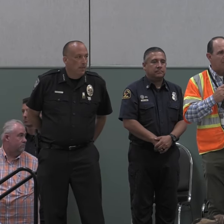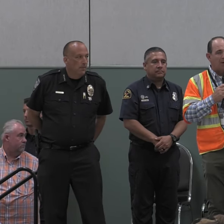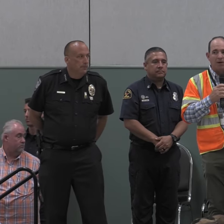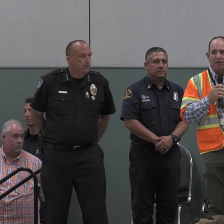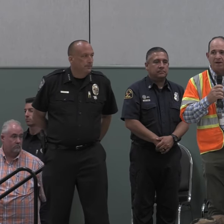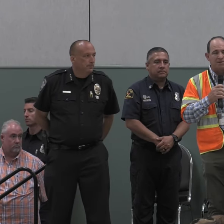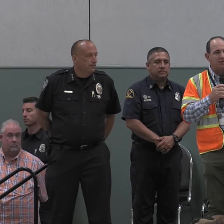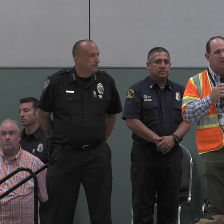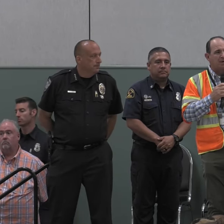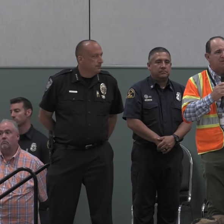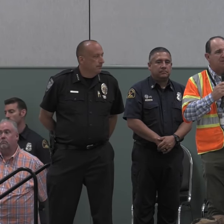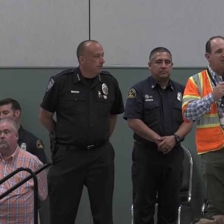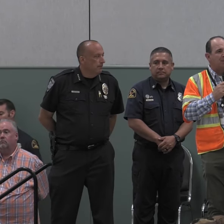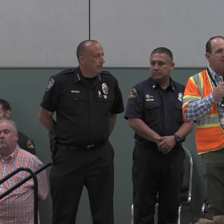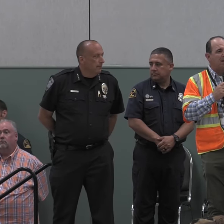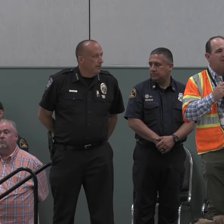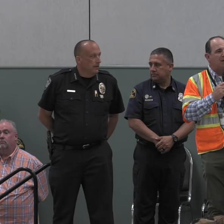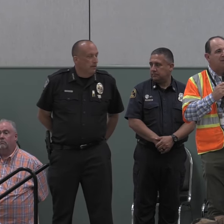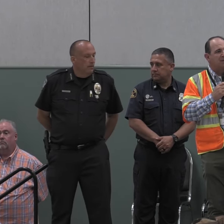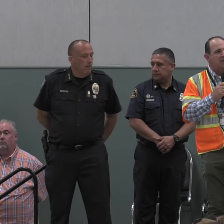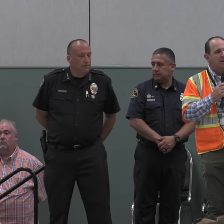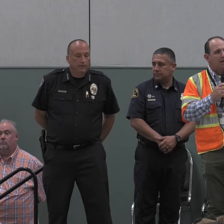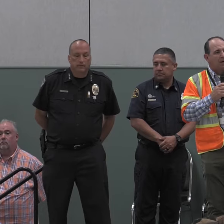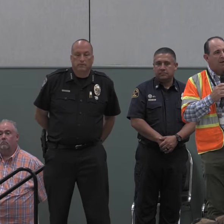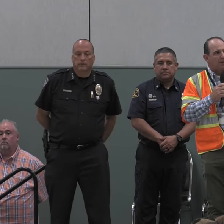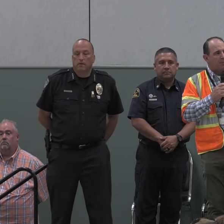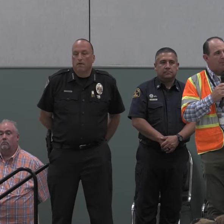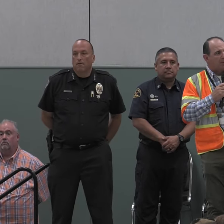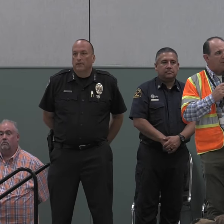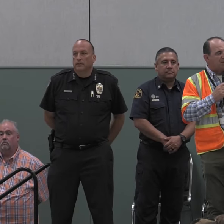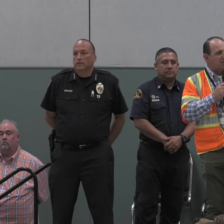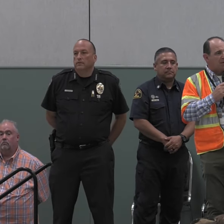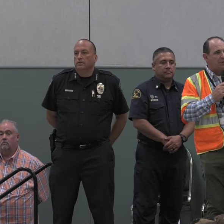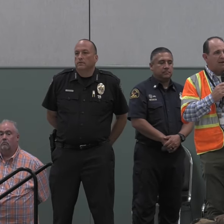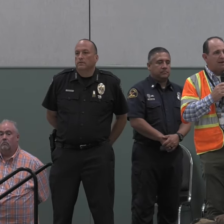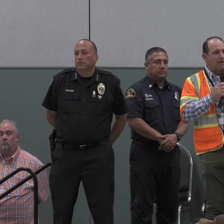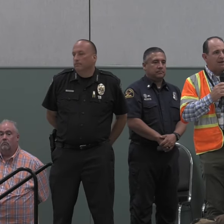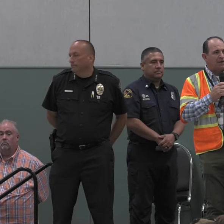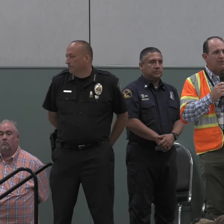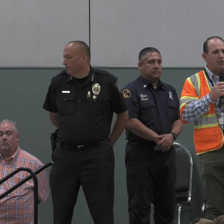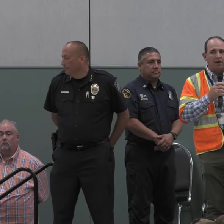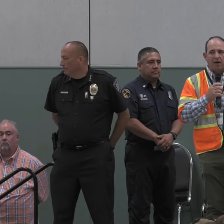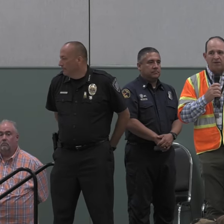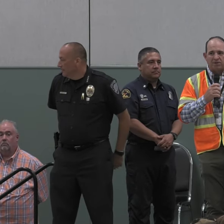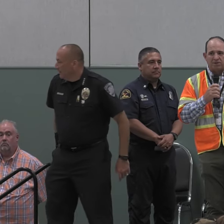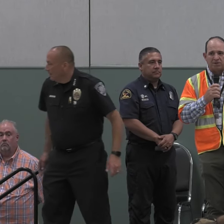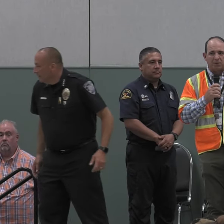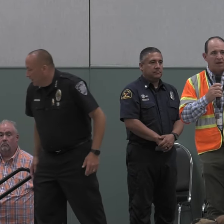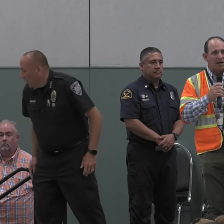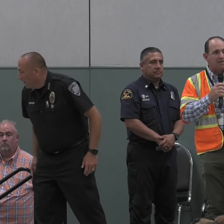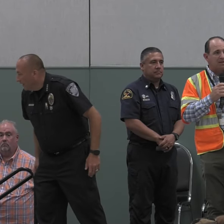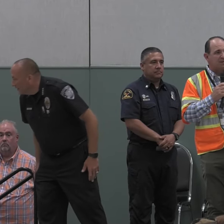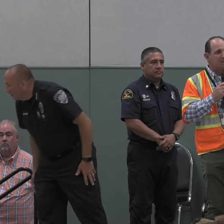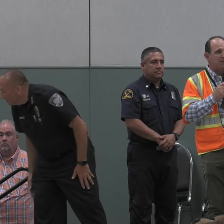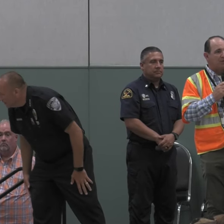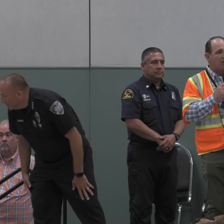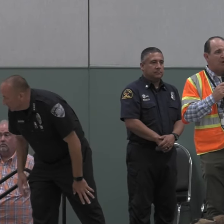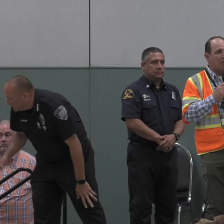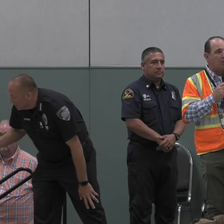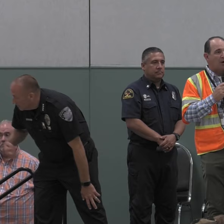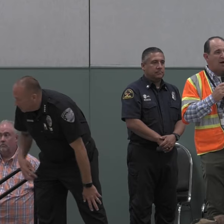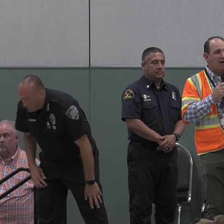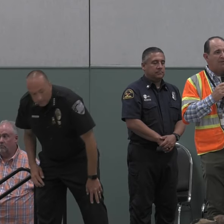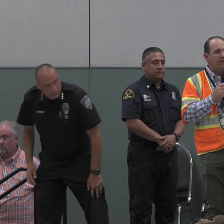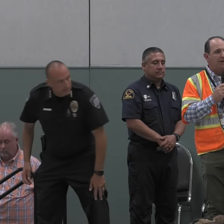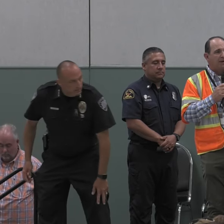around for a little while to answer questions. You give me your address. But generally, if you have issues with gas that needs to be turned